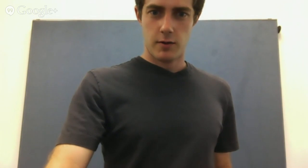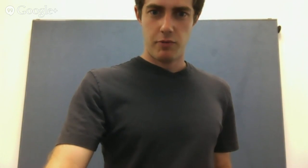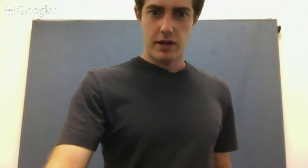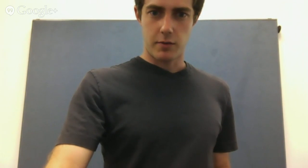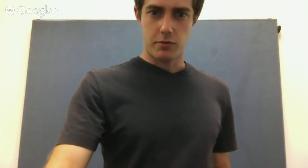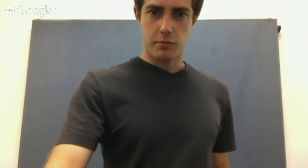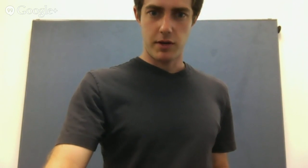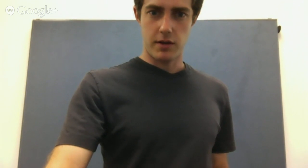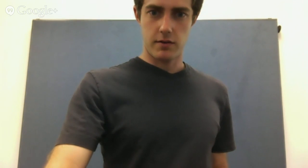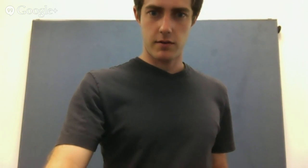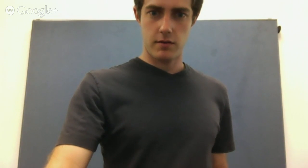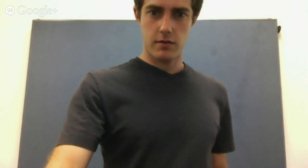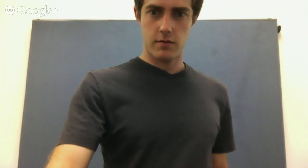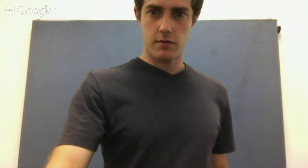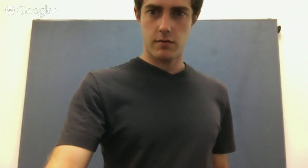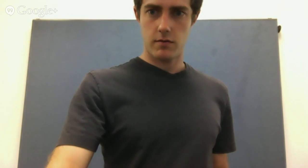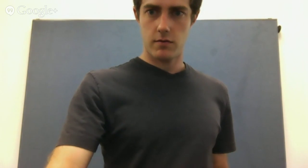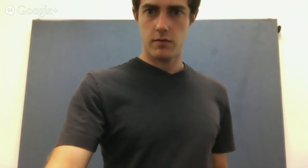Back up a little bit.